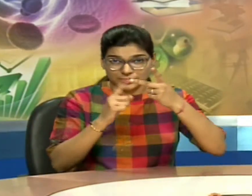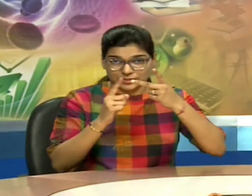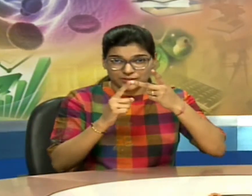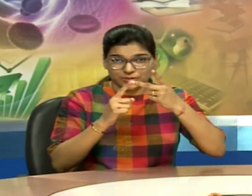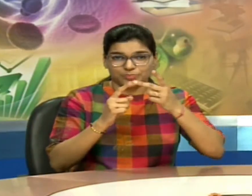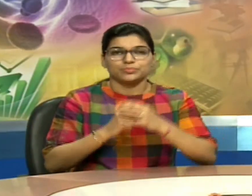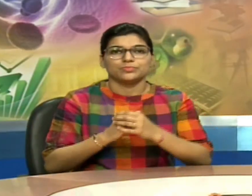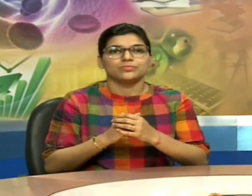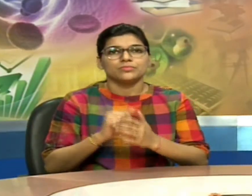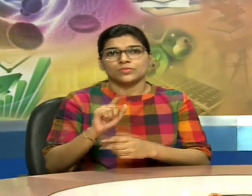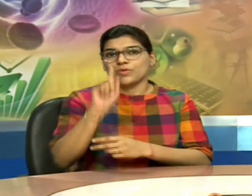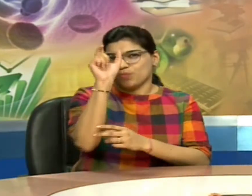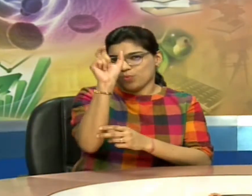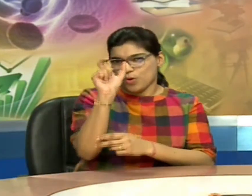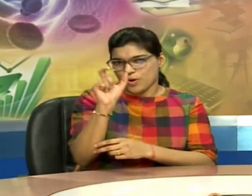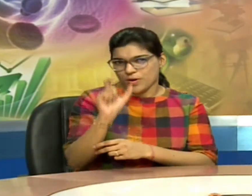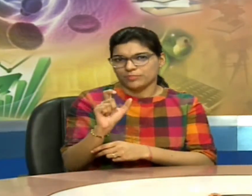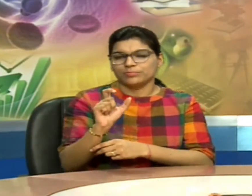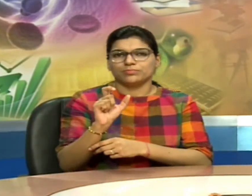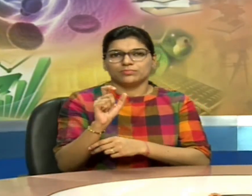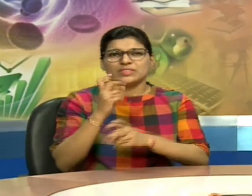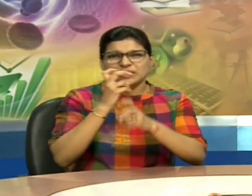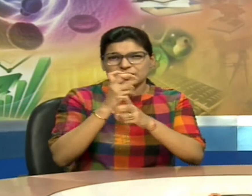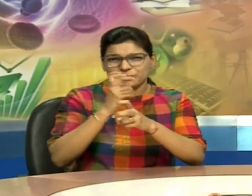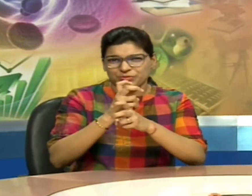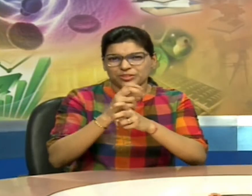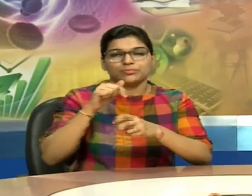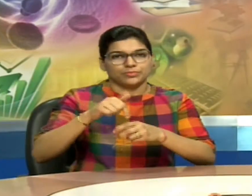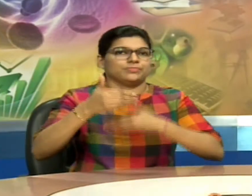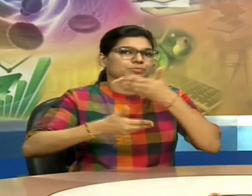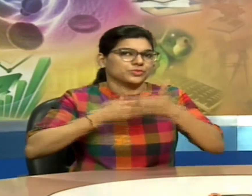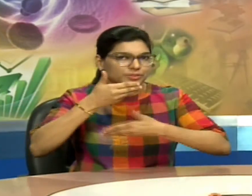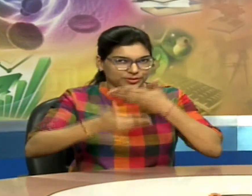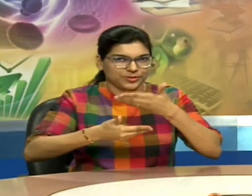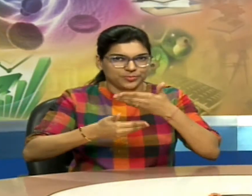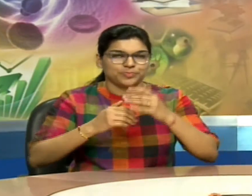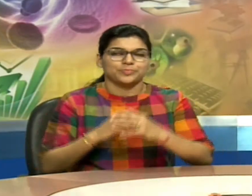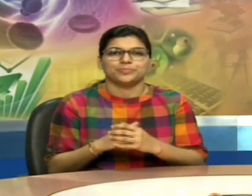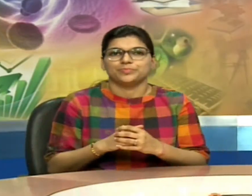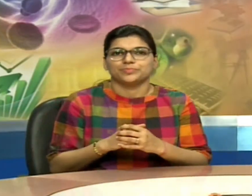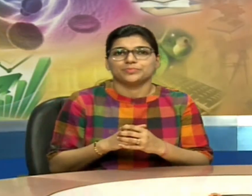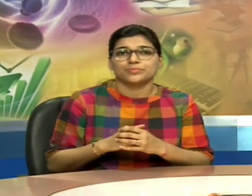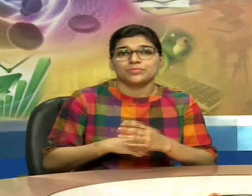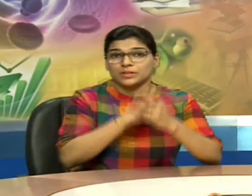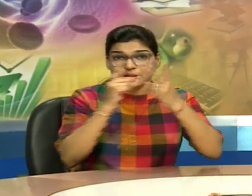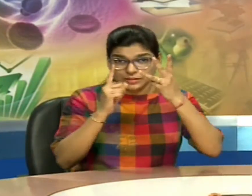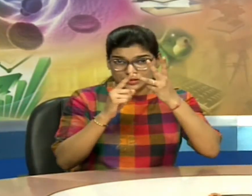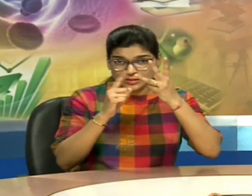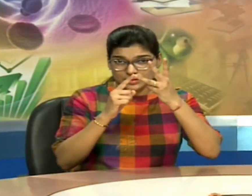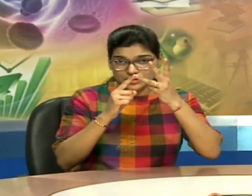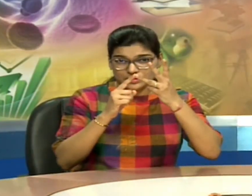The second objective is to enhance the vocabulary.